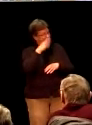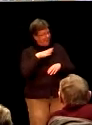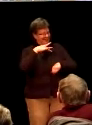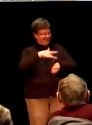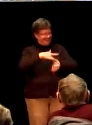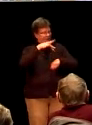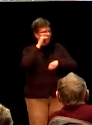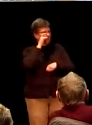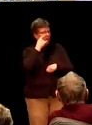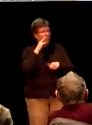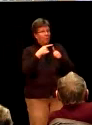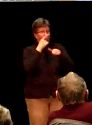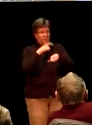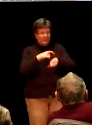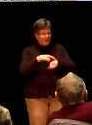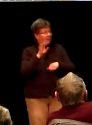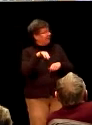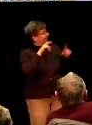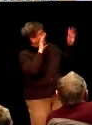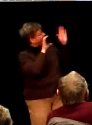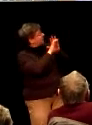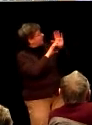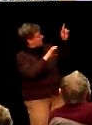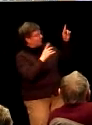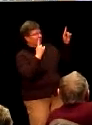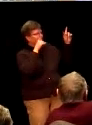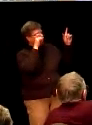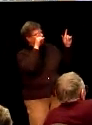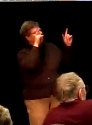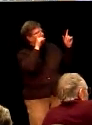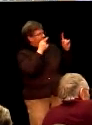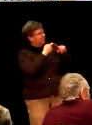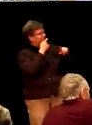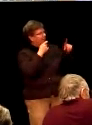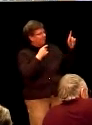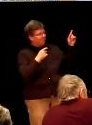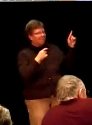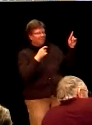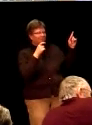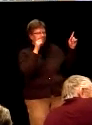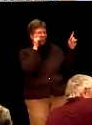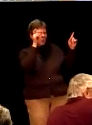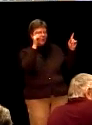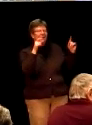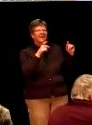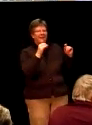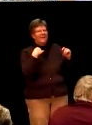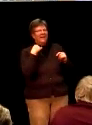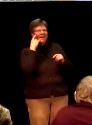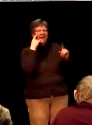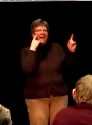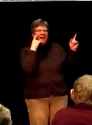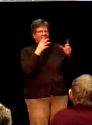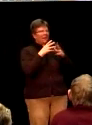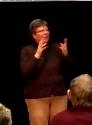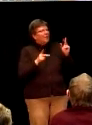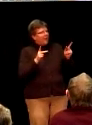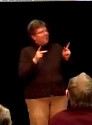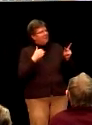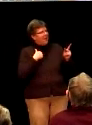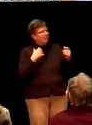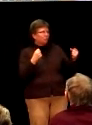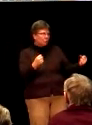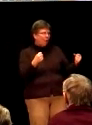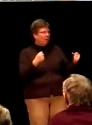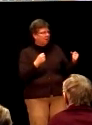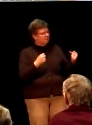time. And this picture was one of the images that was taken. And I think a lot of people have a very